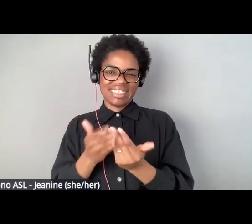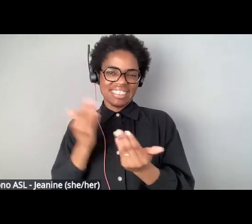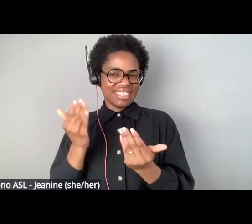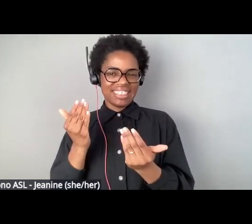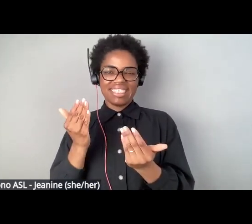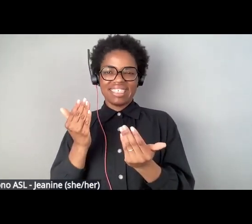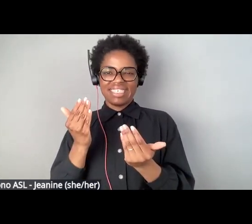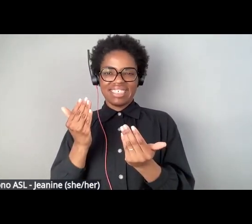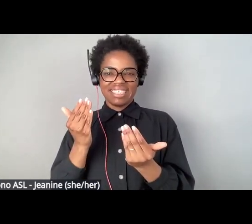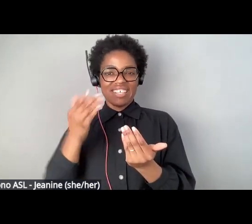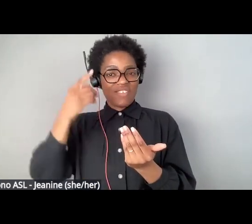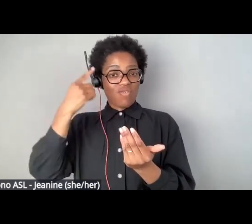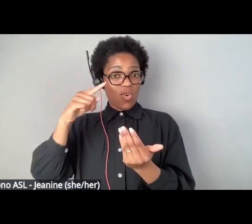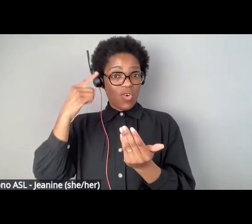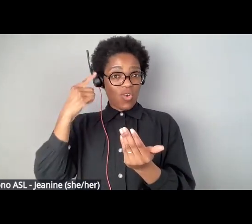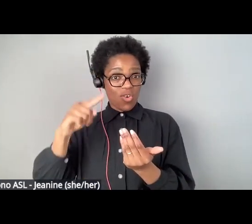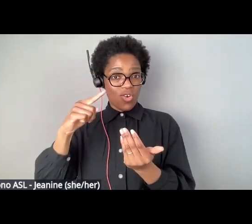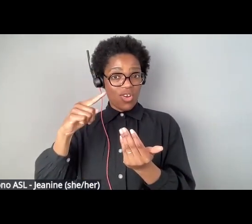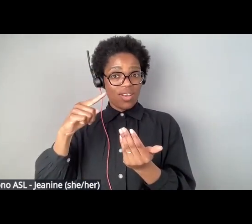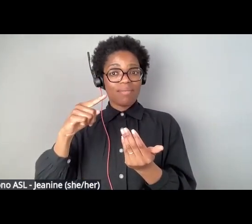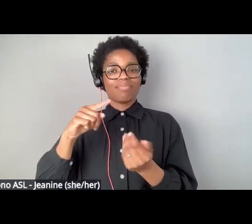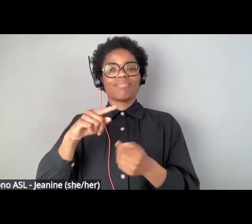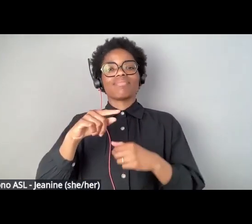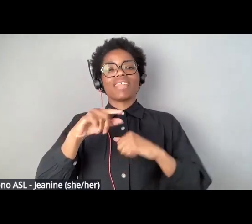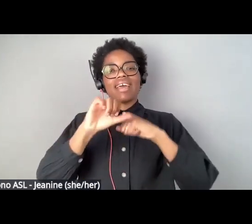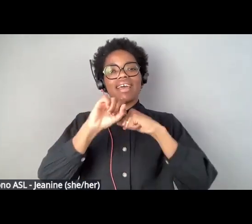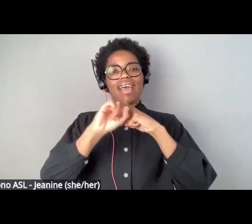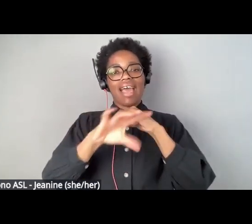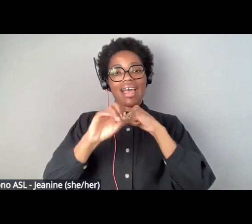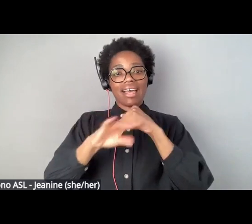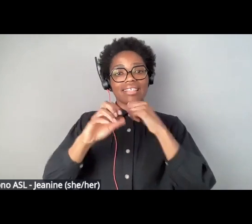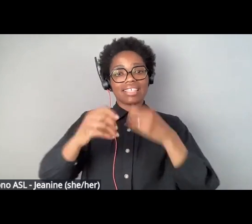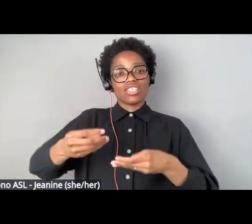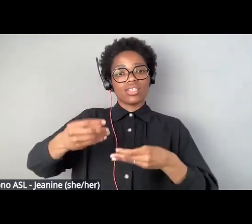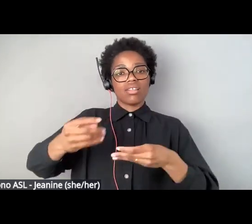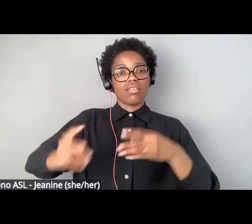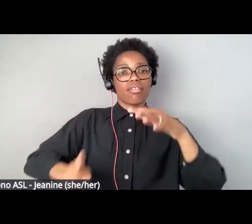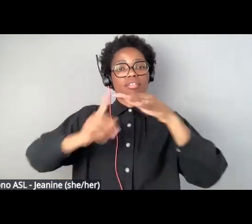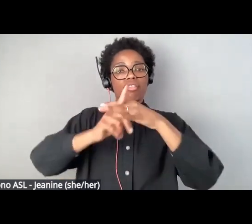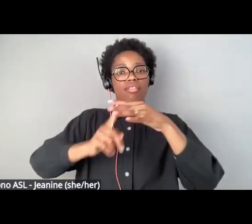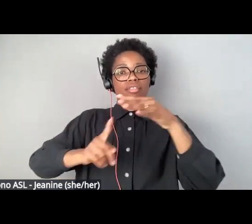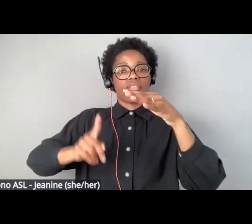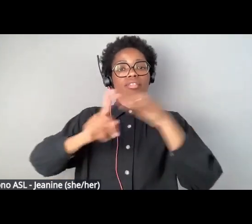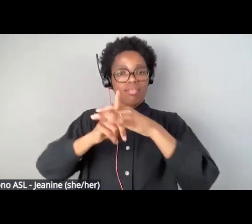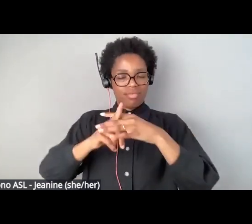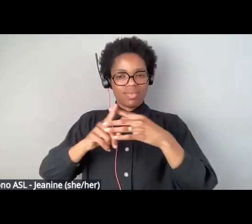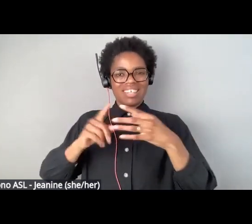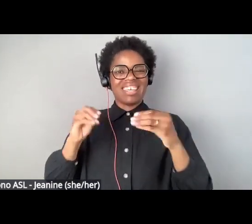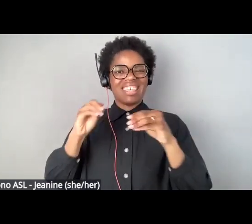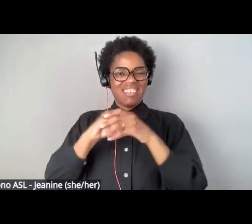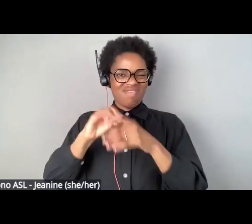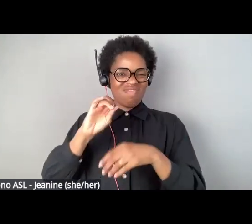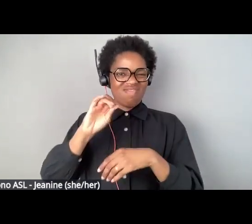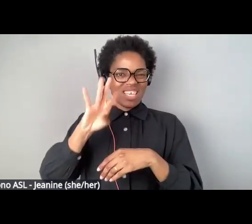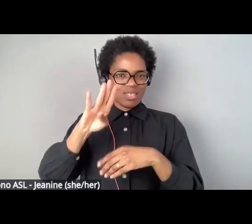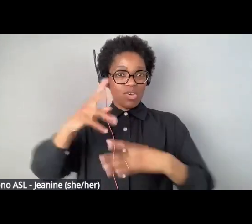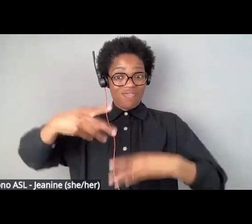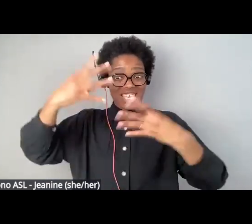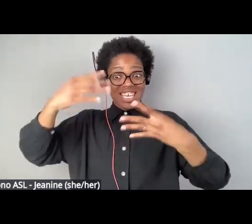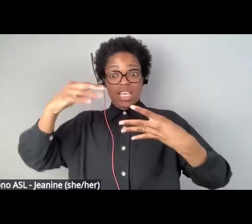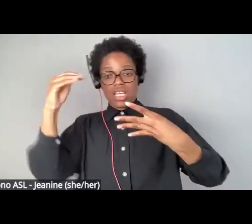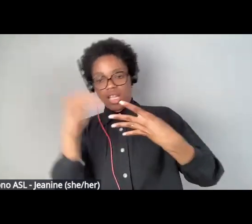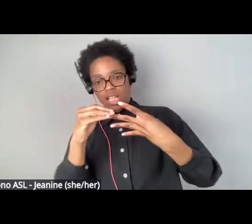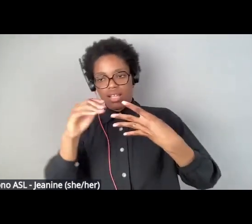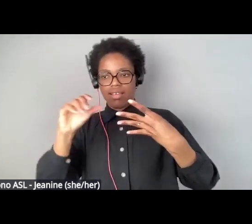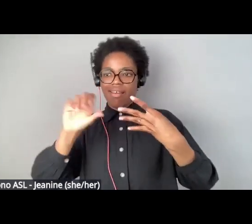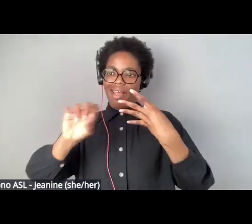those annoying ads in your Facebook feed. It'll get rid of all of the suggested posts in your Facebook feed. So you can scroll